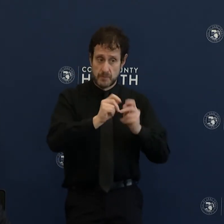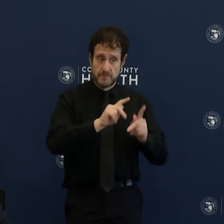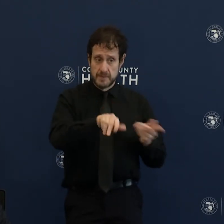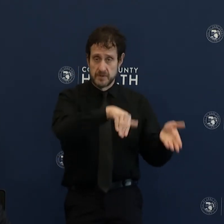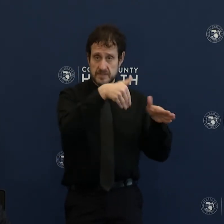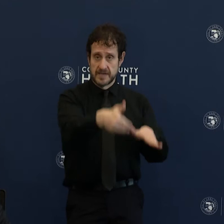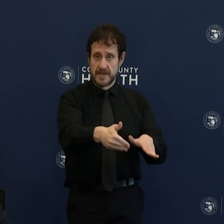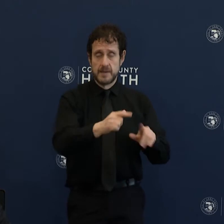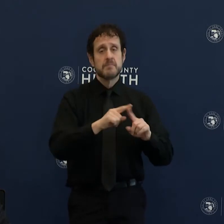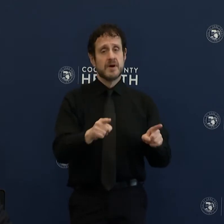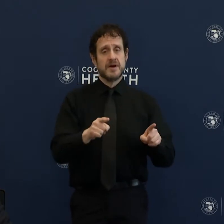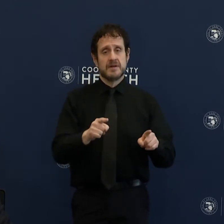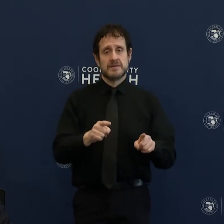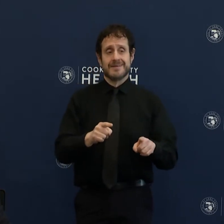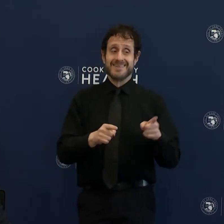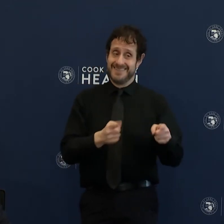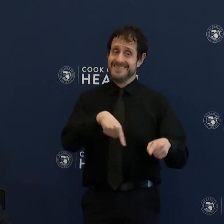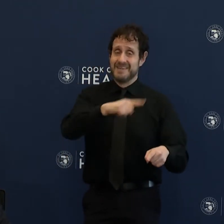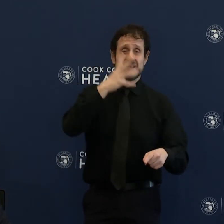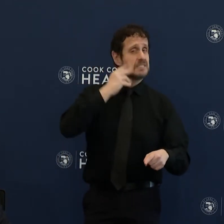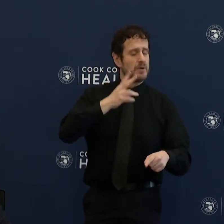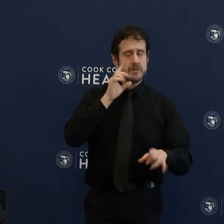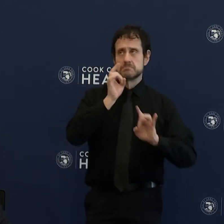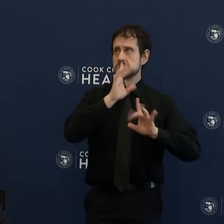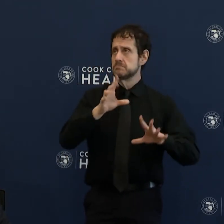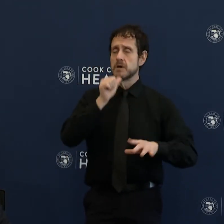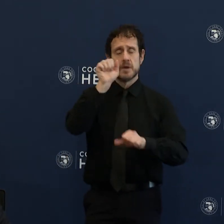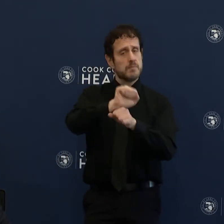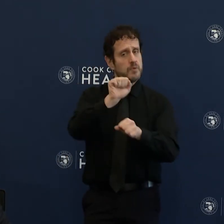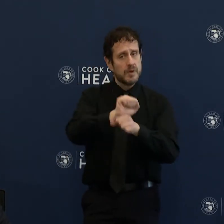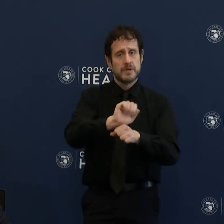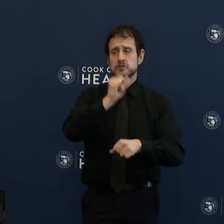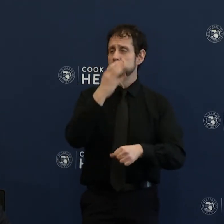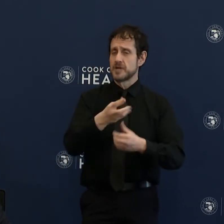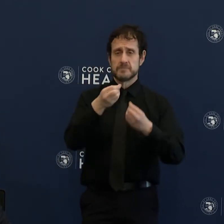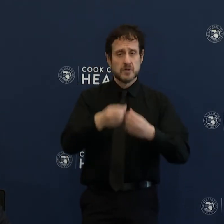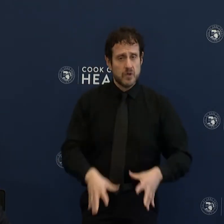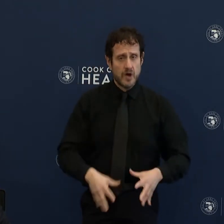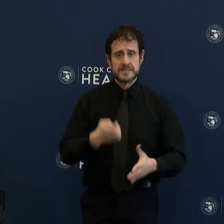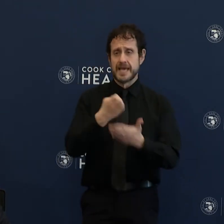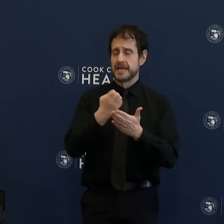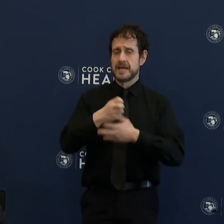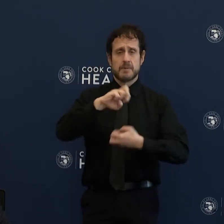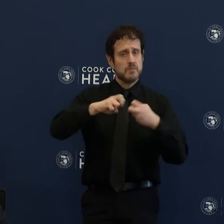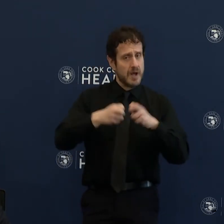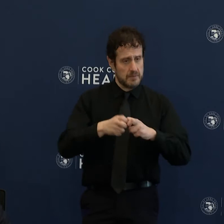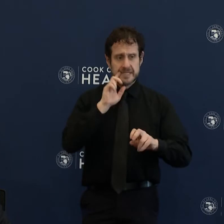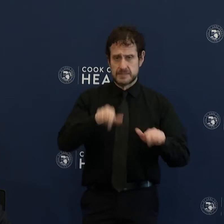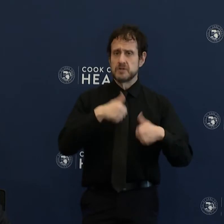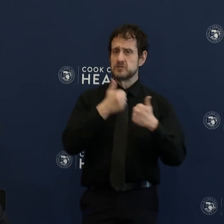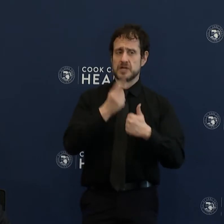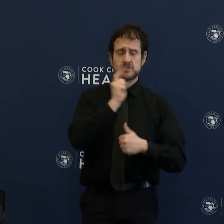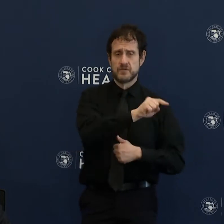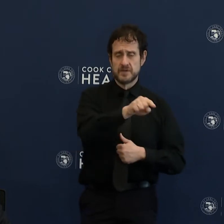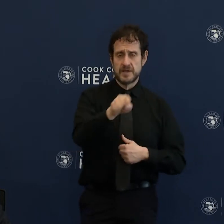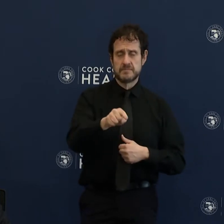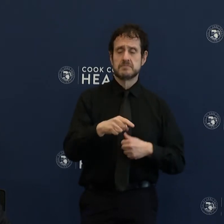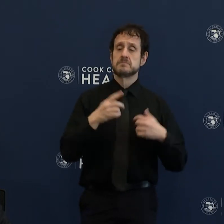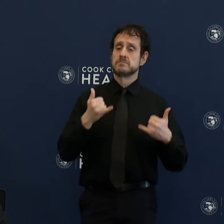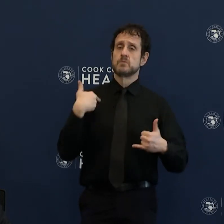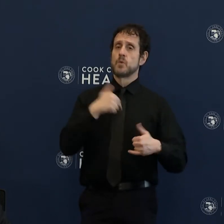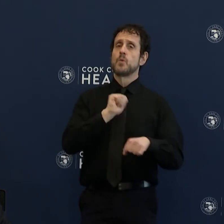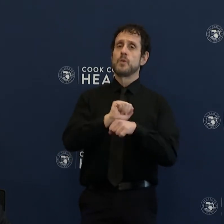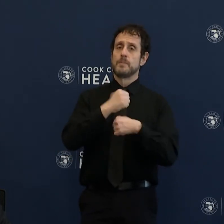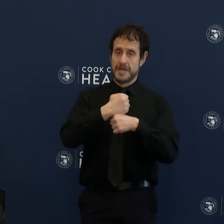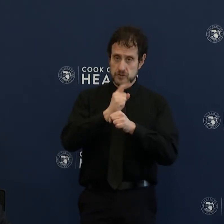food, and housing insecurities that have resulted from the economic challenges are disproportionately affecting these same communities. At this moment, we will ensure that that is